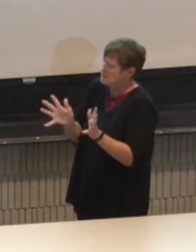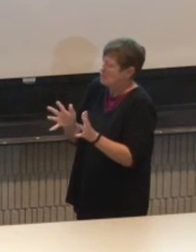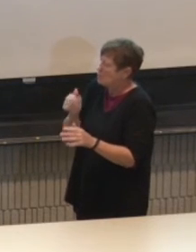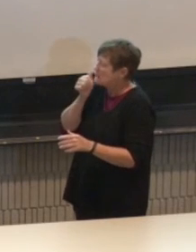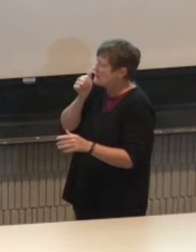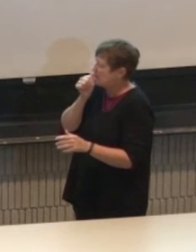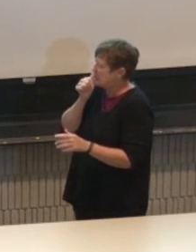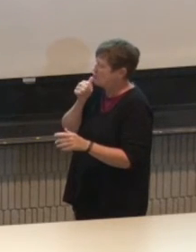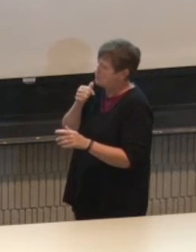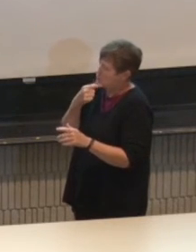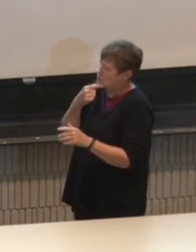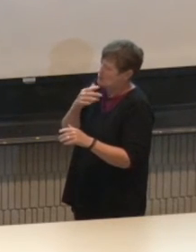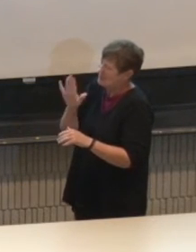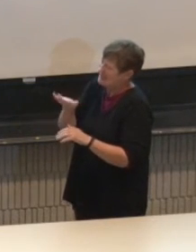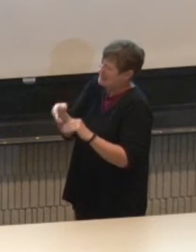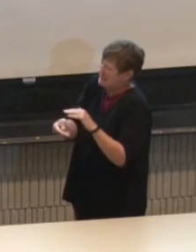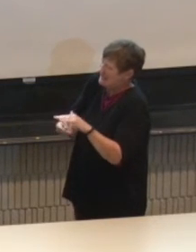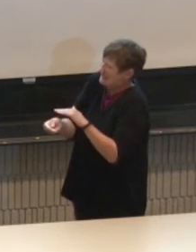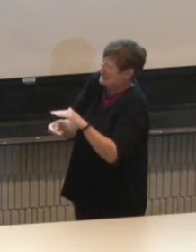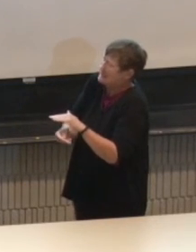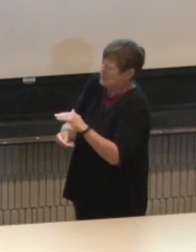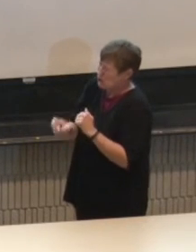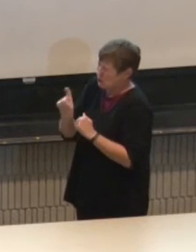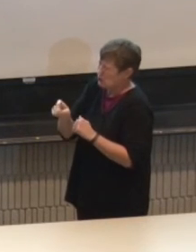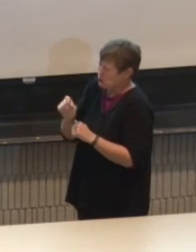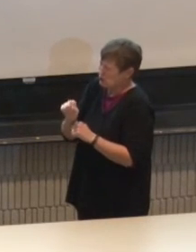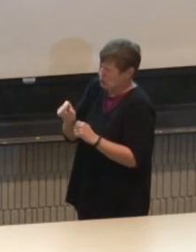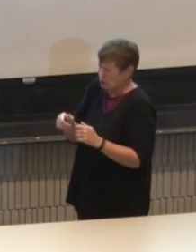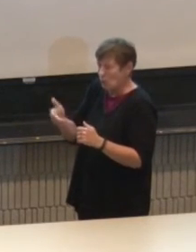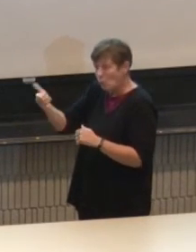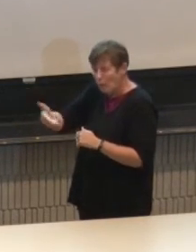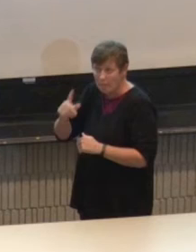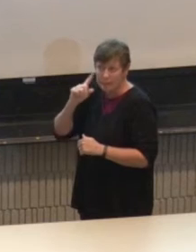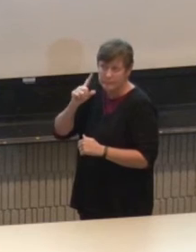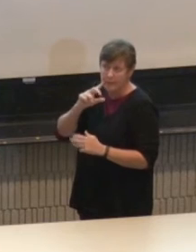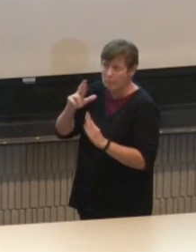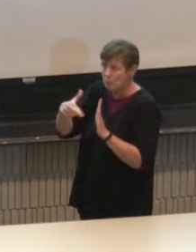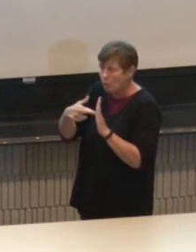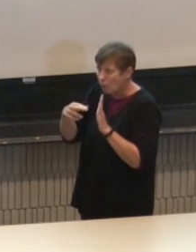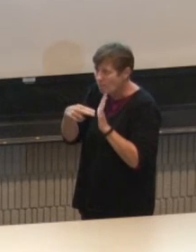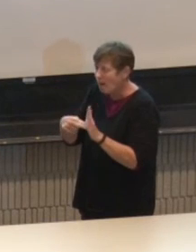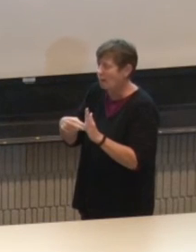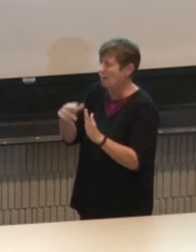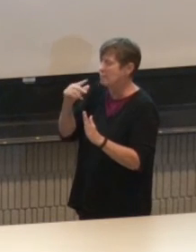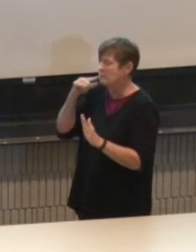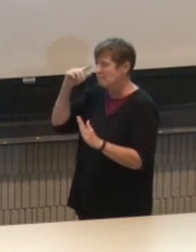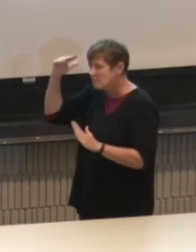order for them to welcome in either deaf role models or teachers or educators? What's the secret?